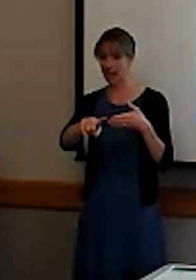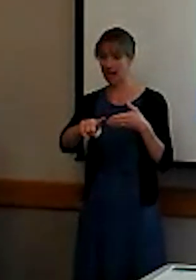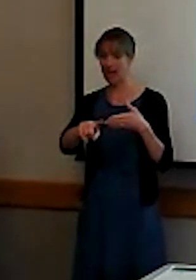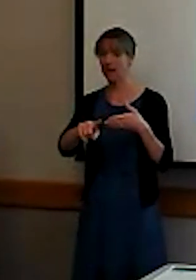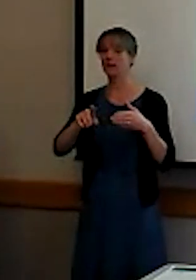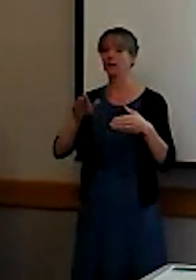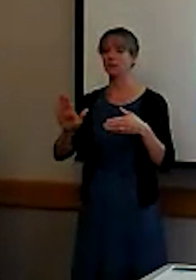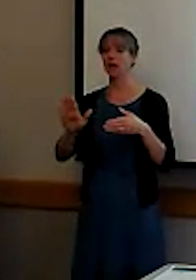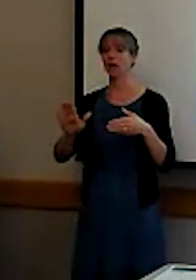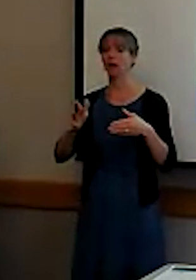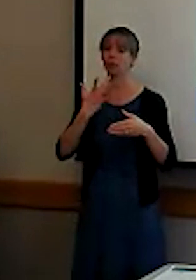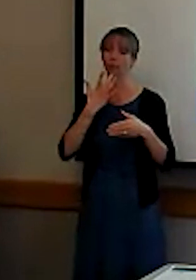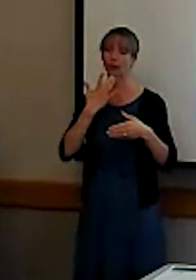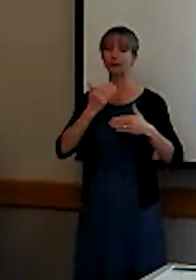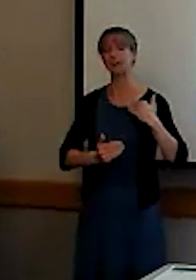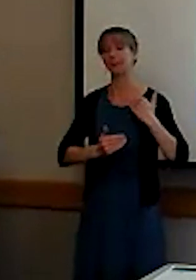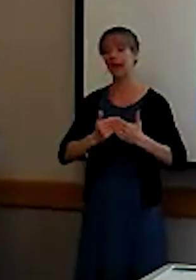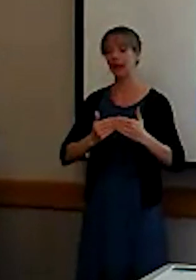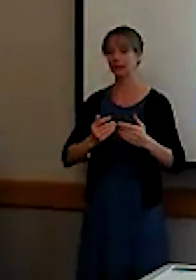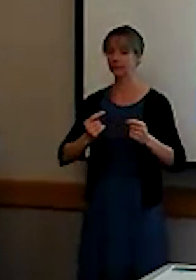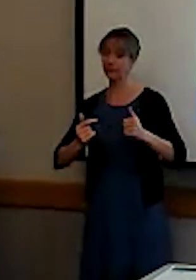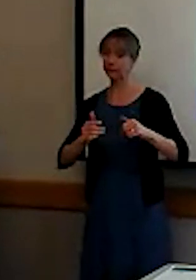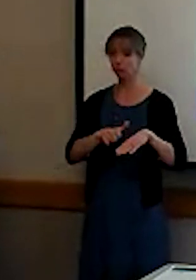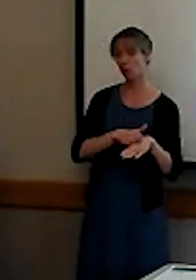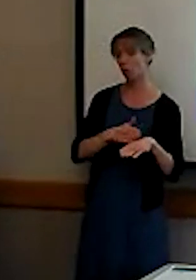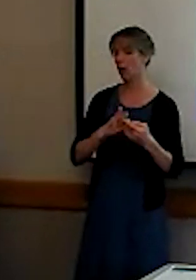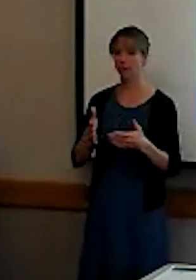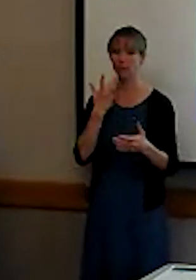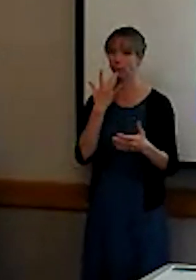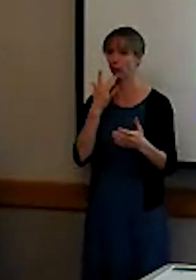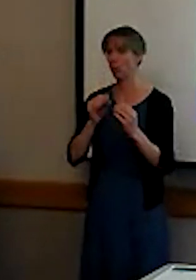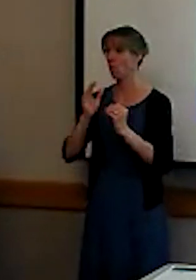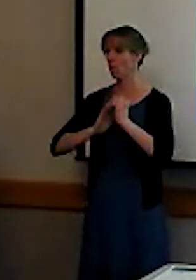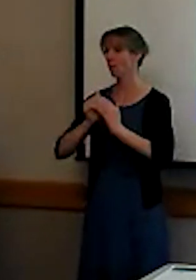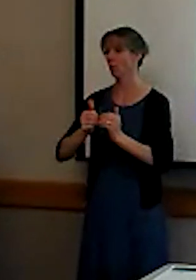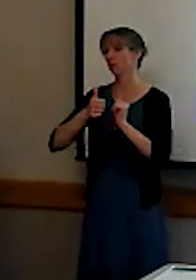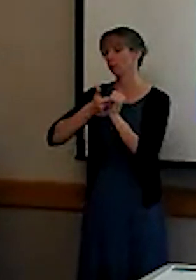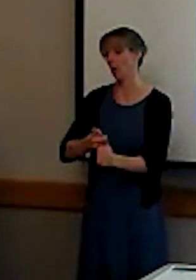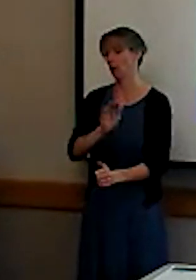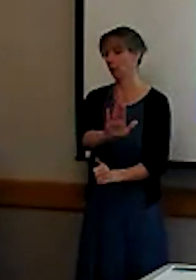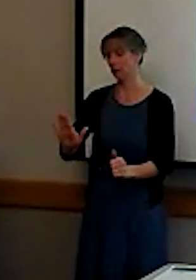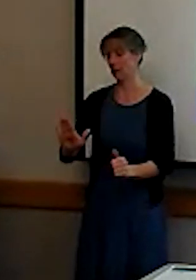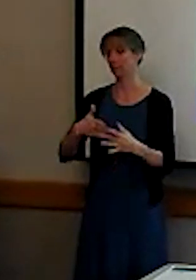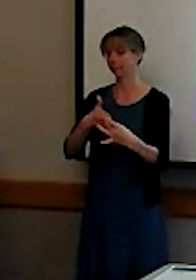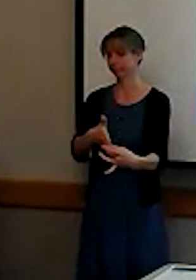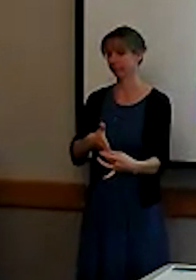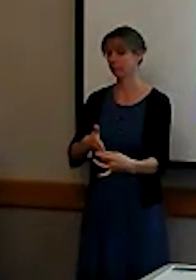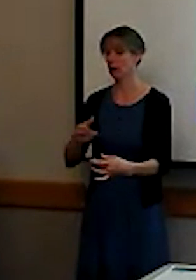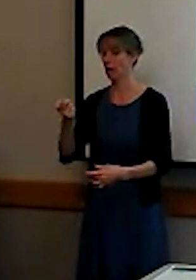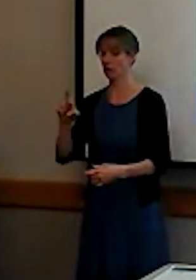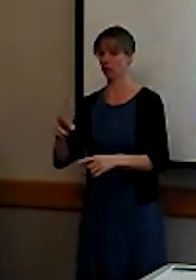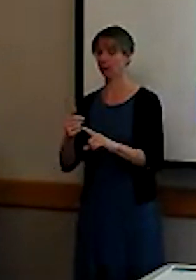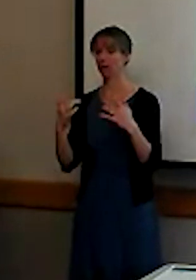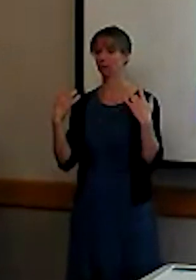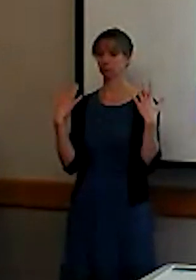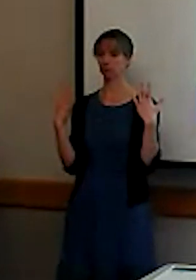their own pace, right? So however they feel comfortable. So like, for example, Hunter at the beginning did not